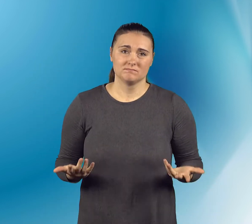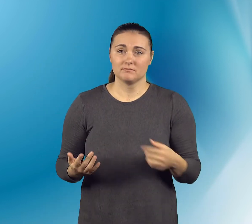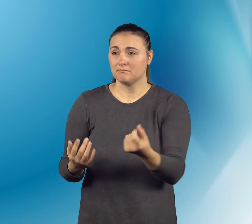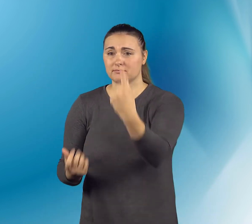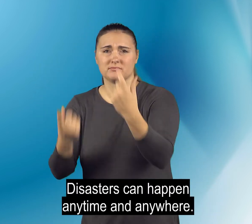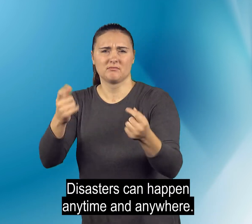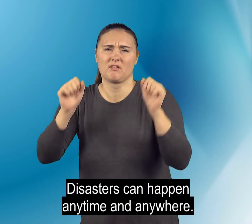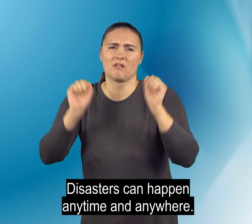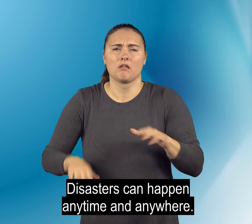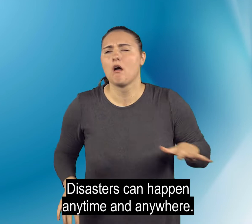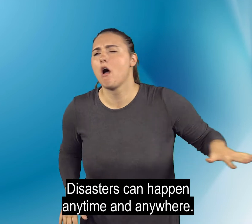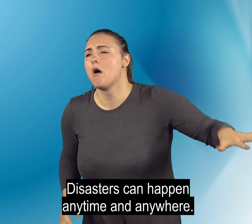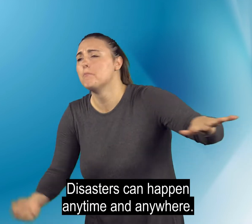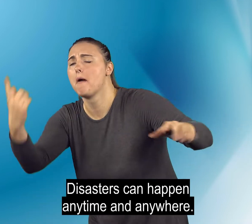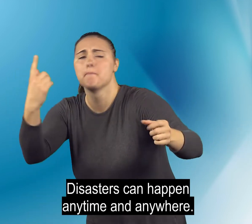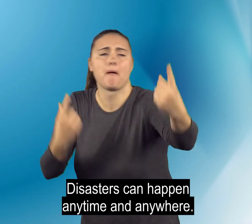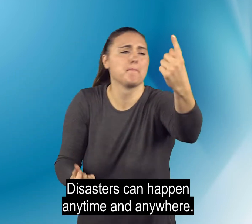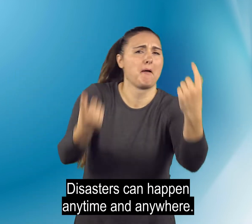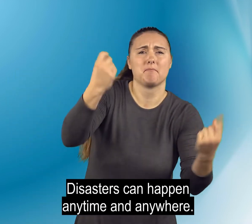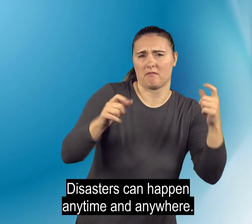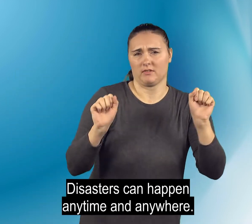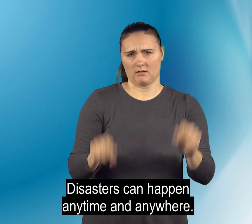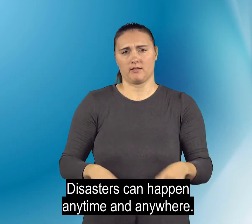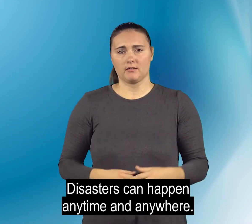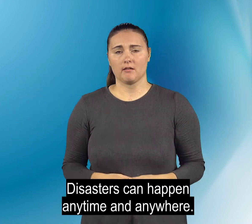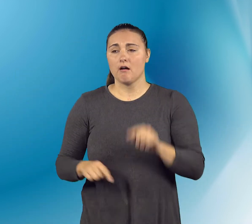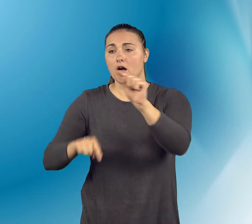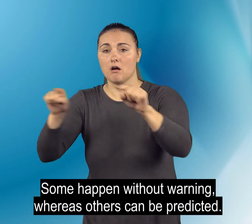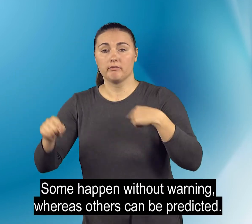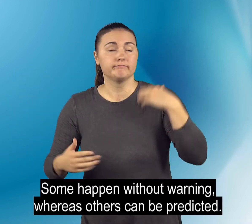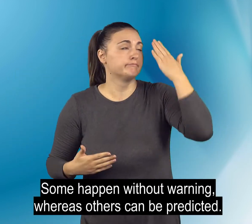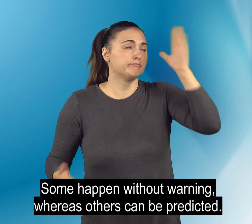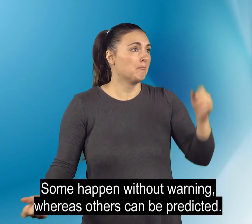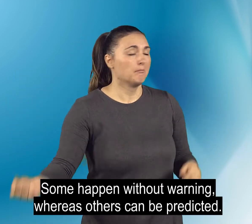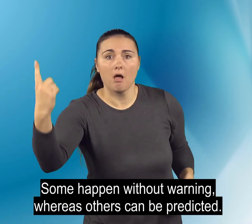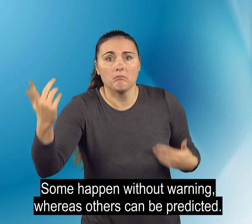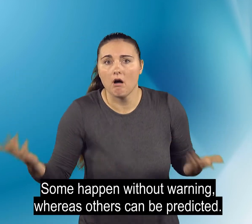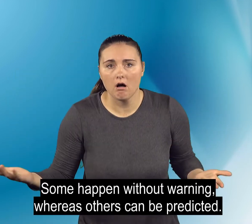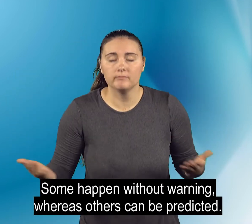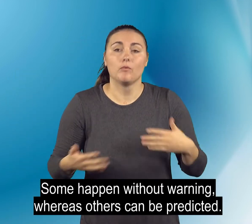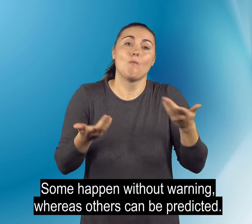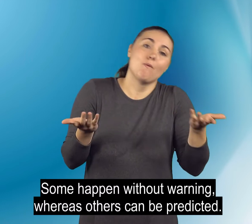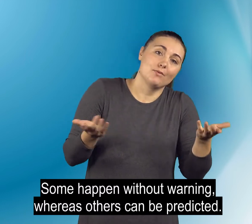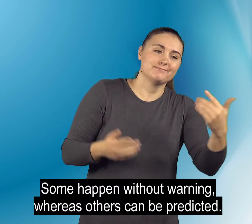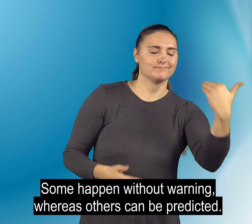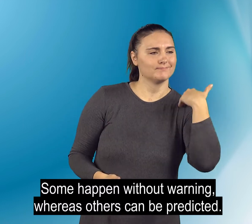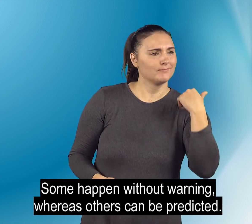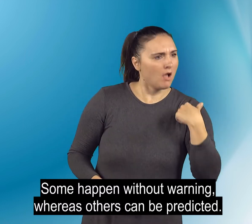Disasters can happen anytime and anywhere. Some happen without warning, whereas others can be predicted.